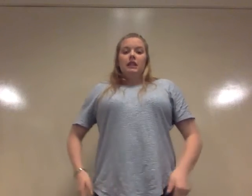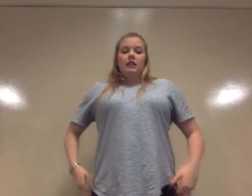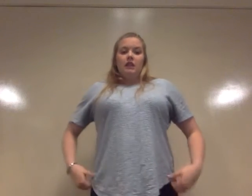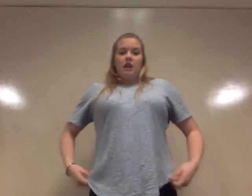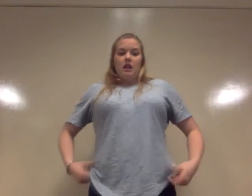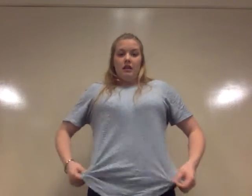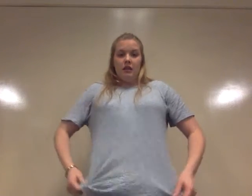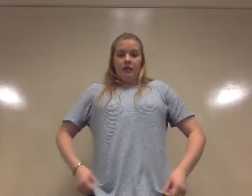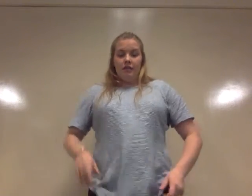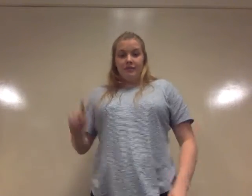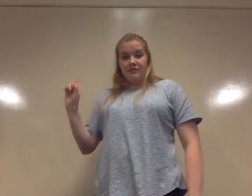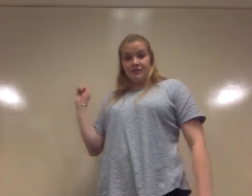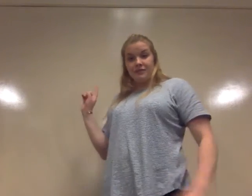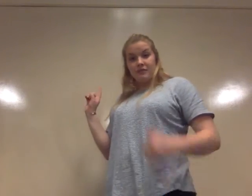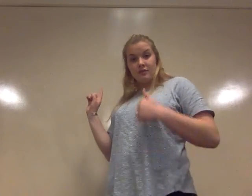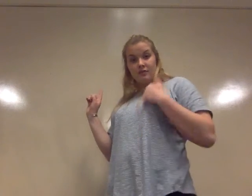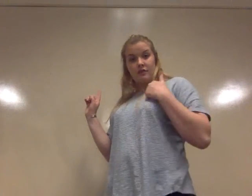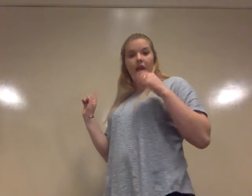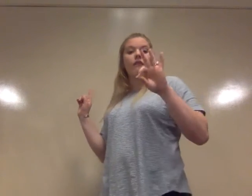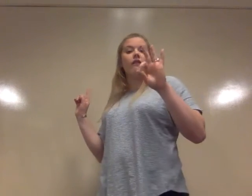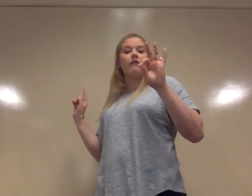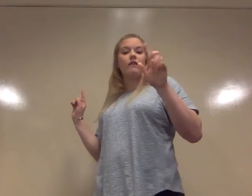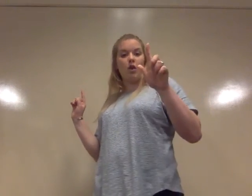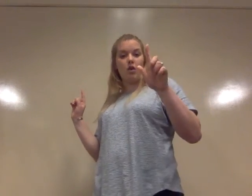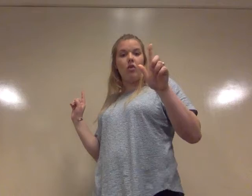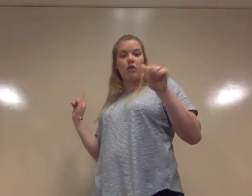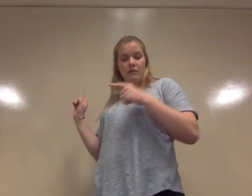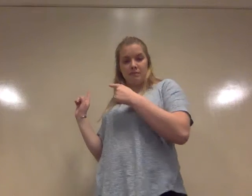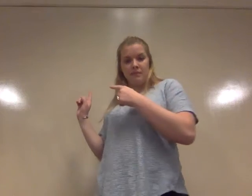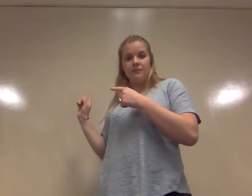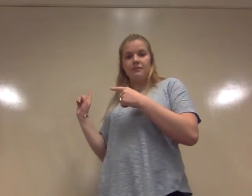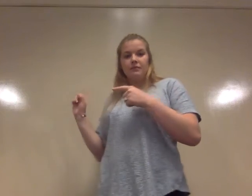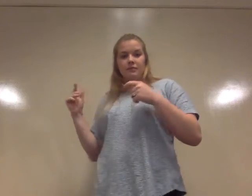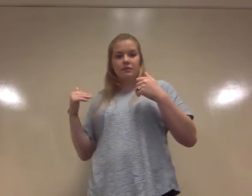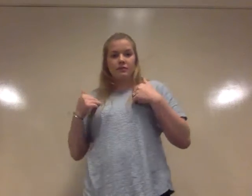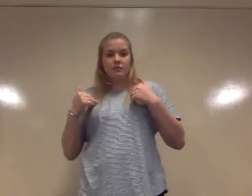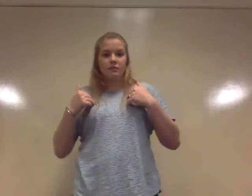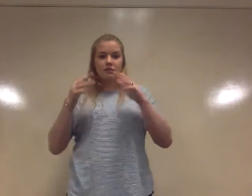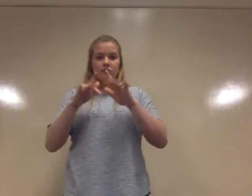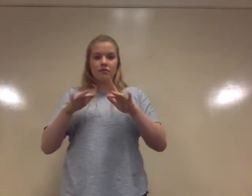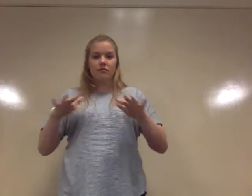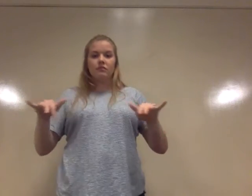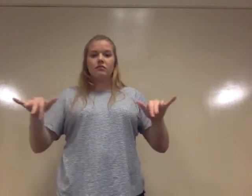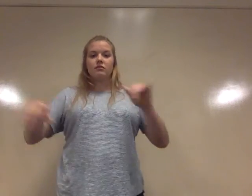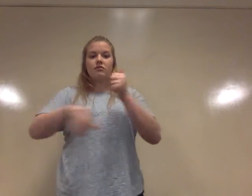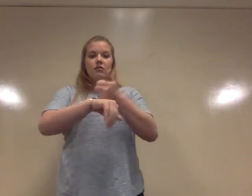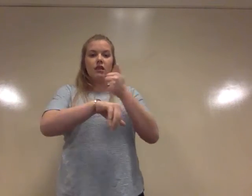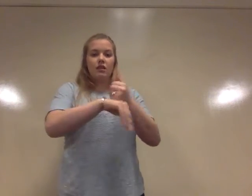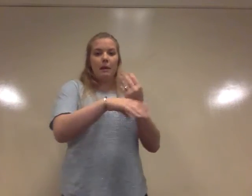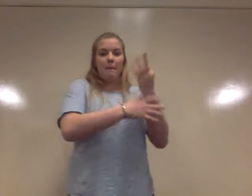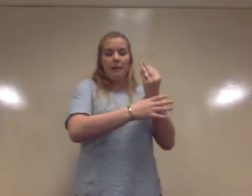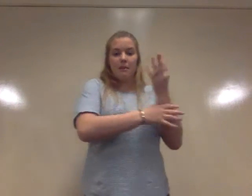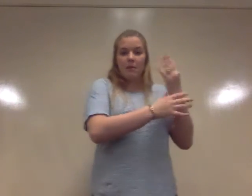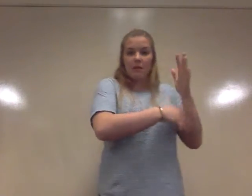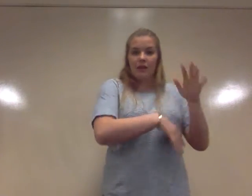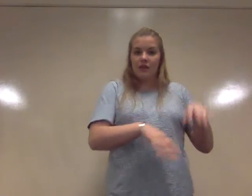Joey Aucoin lives in Tampa, Florida, where he owns and operates a landscaping company. I tell everybody, the joke with everybody